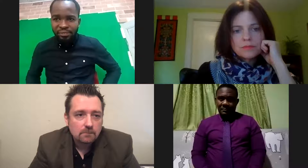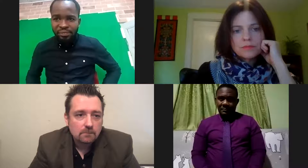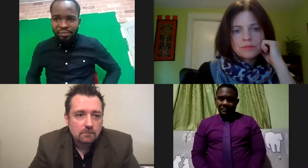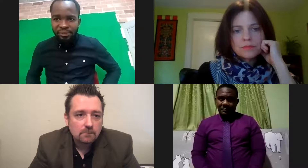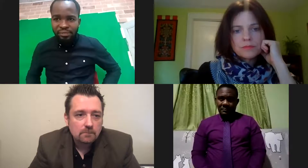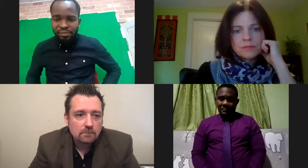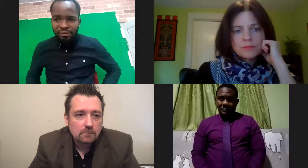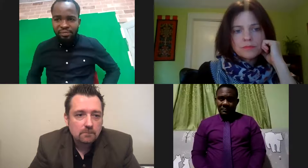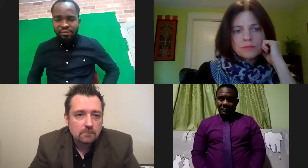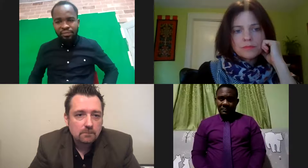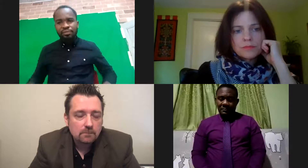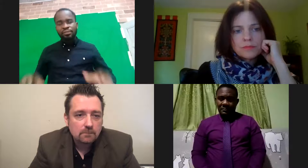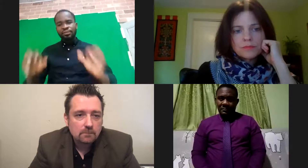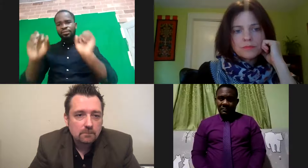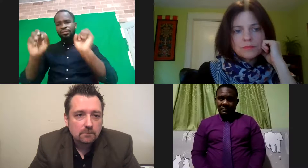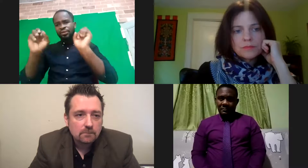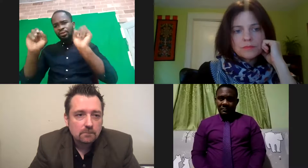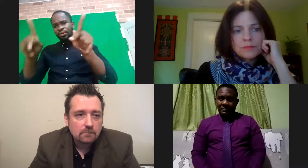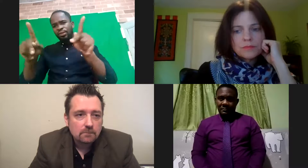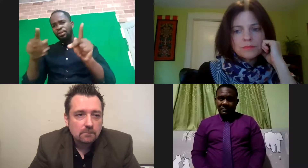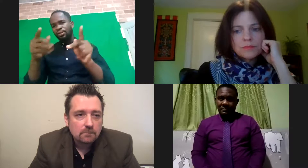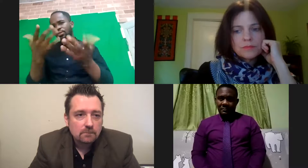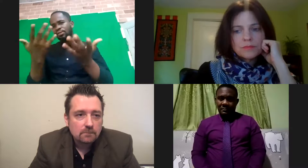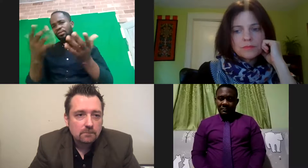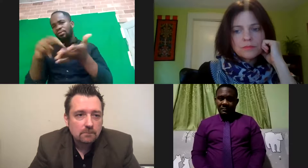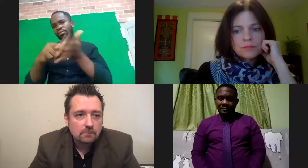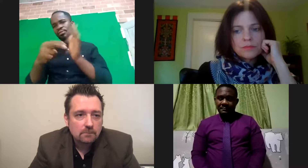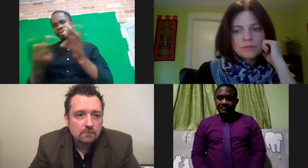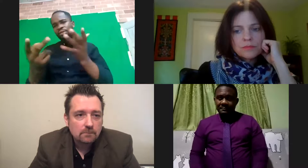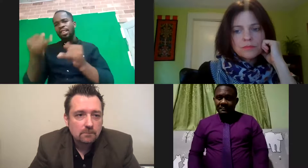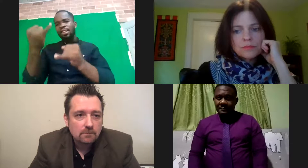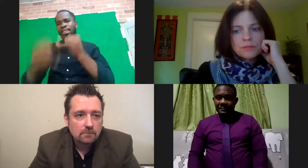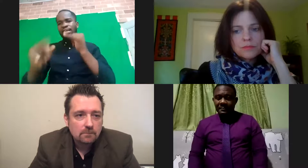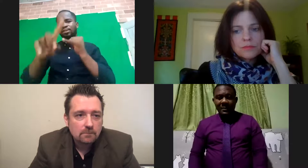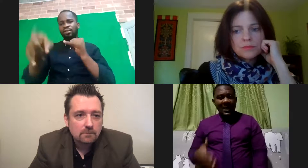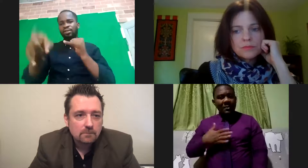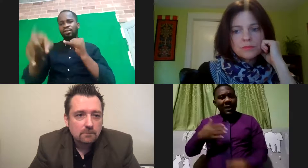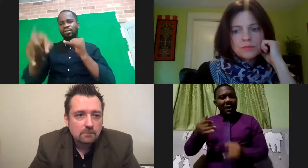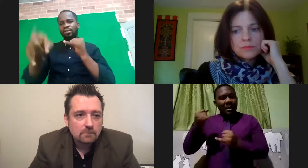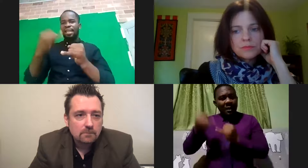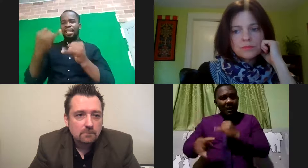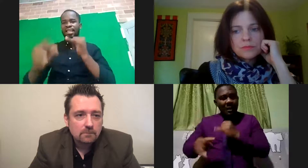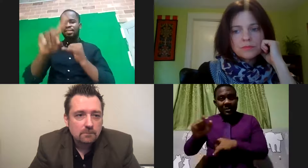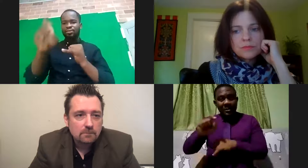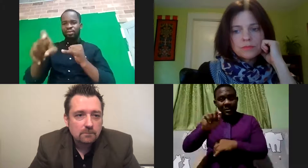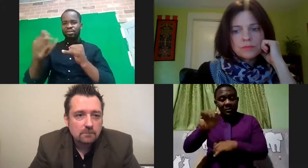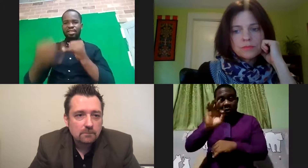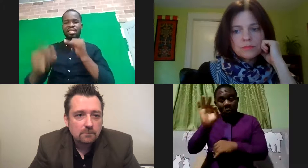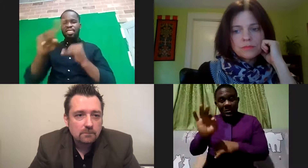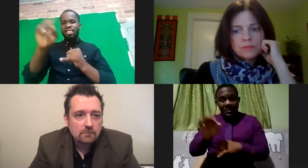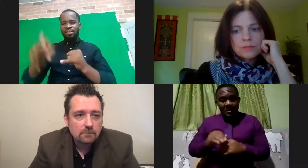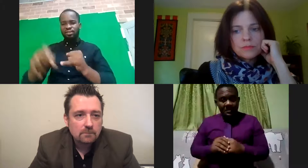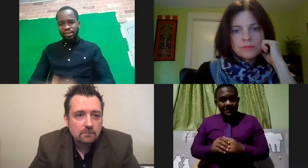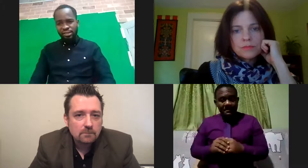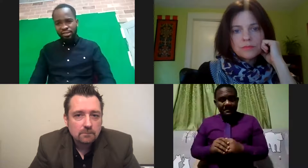Okay. This may actually be maybe my last question, and it's very interesting. And I want to